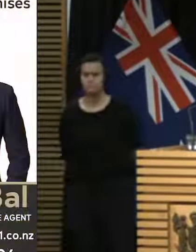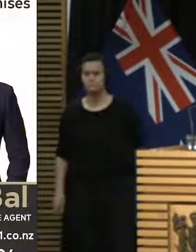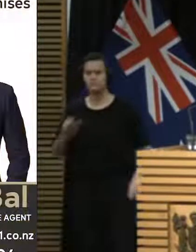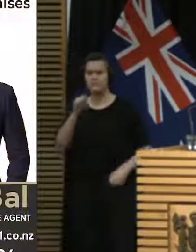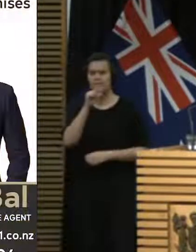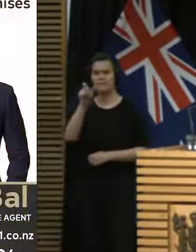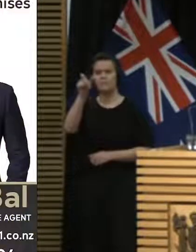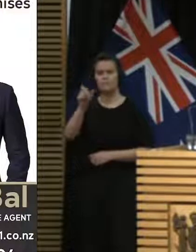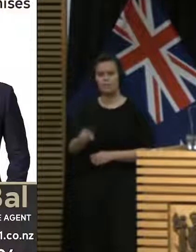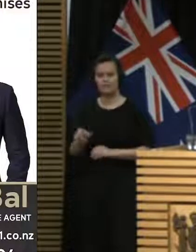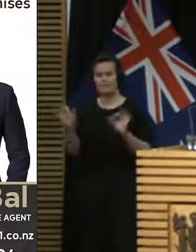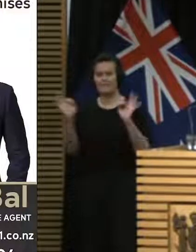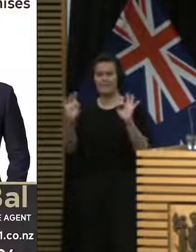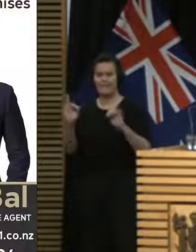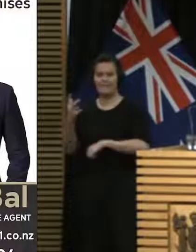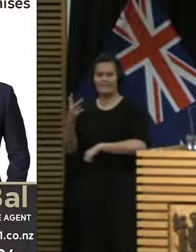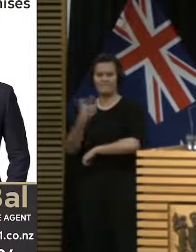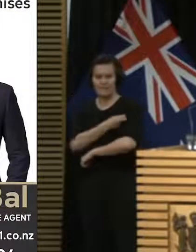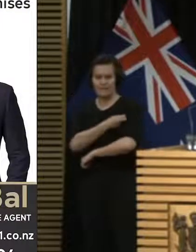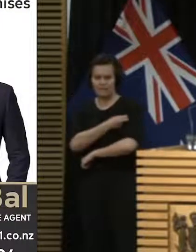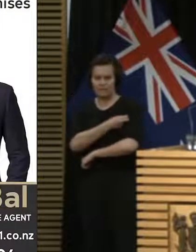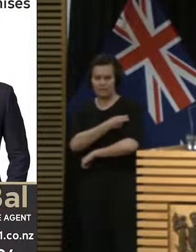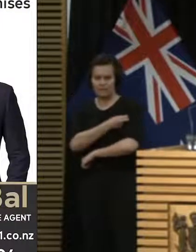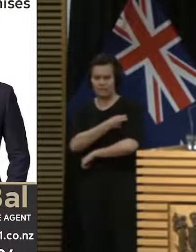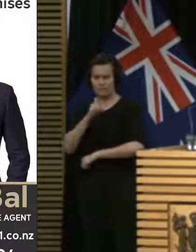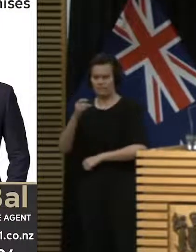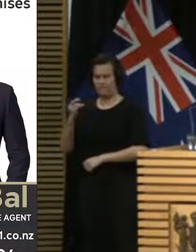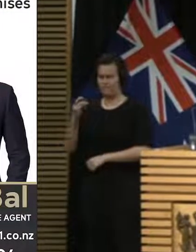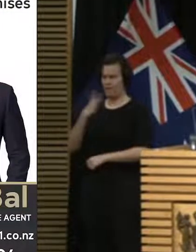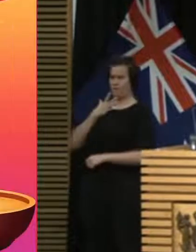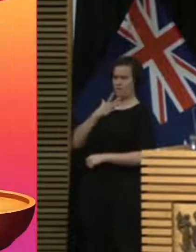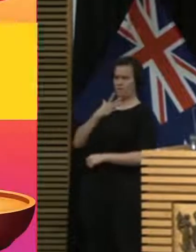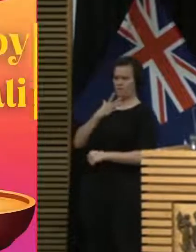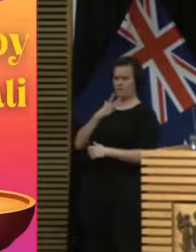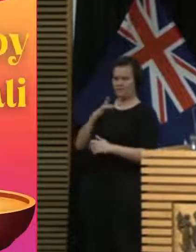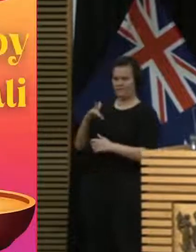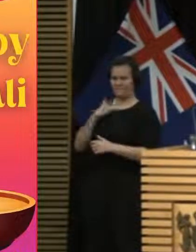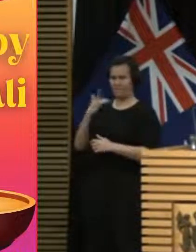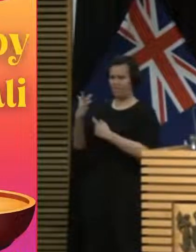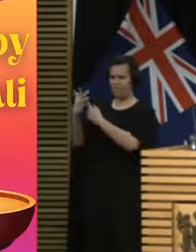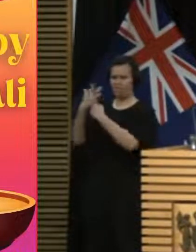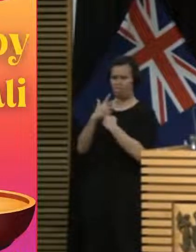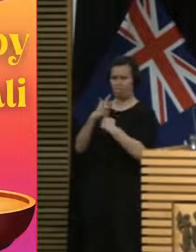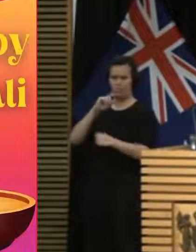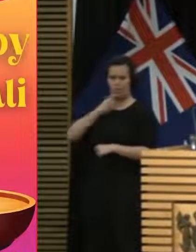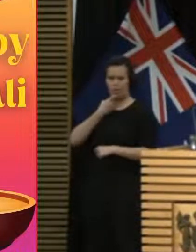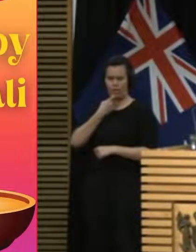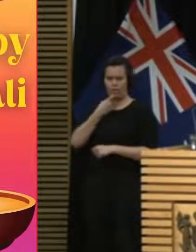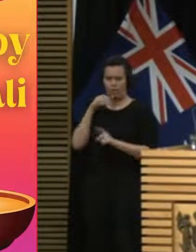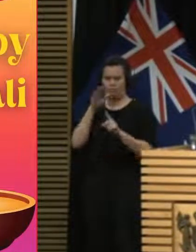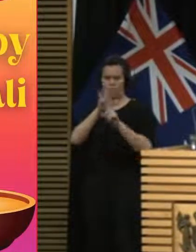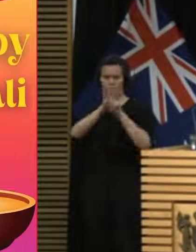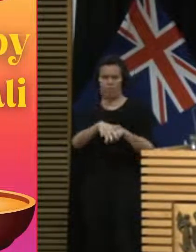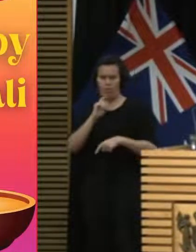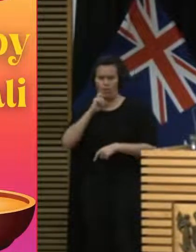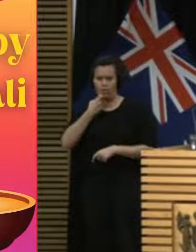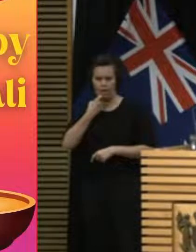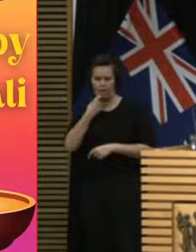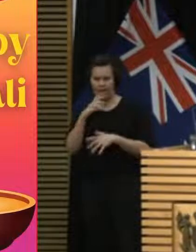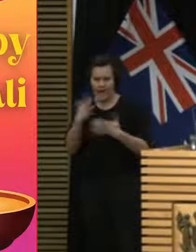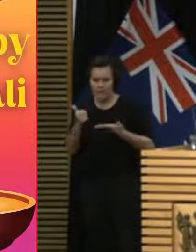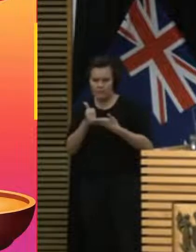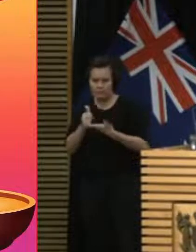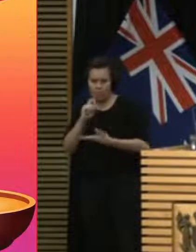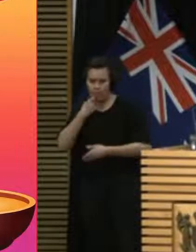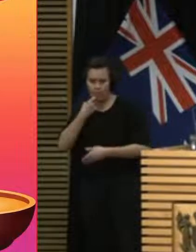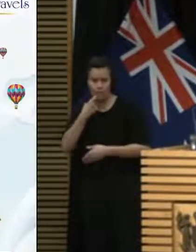by society? Will they still be able to access benefits? What happens then to those people? Your ability to access government support and